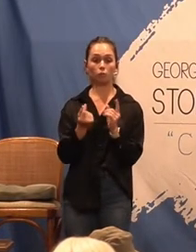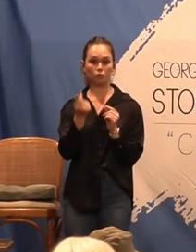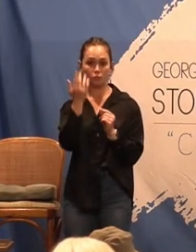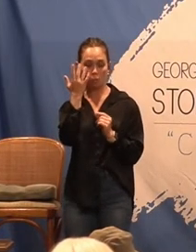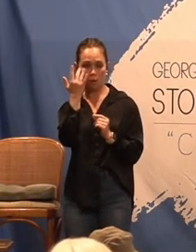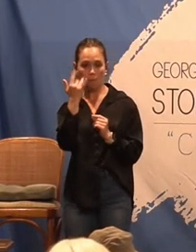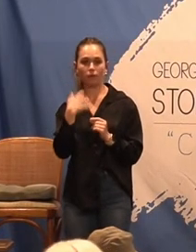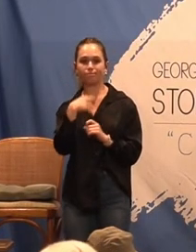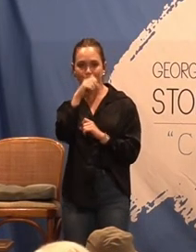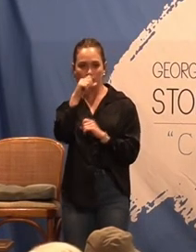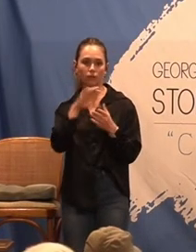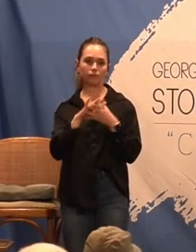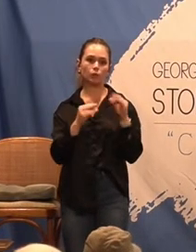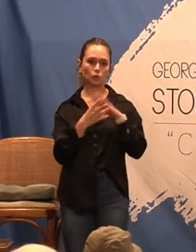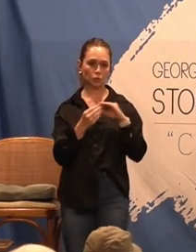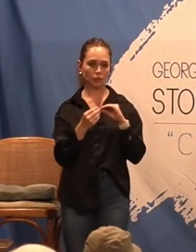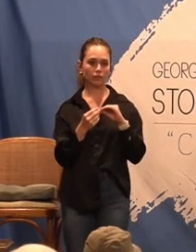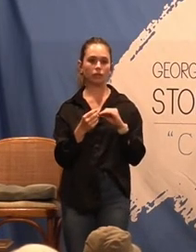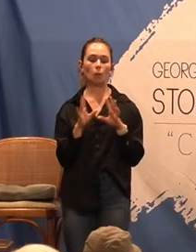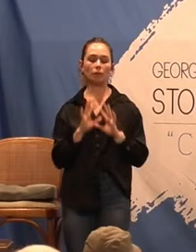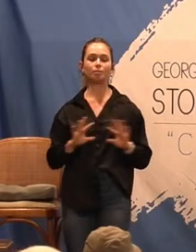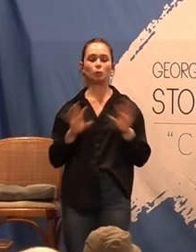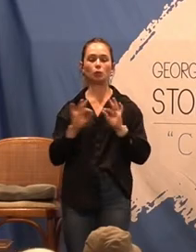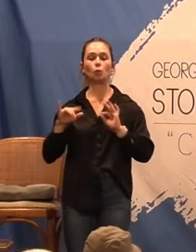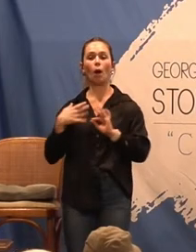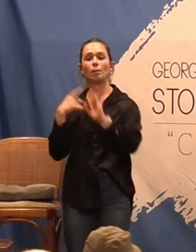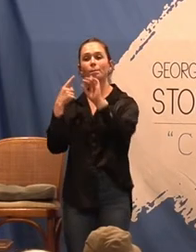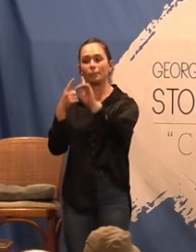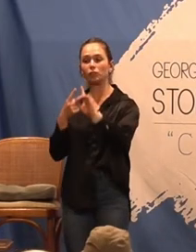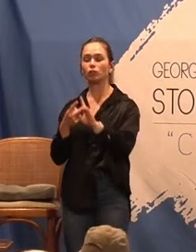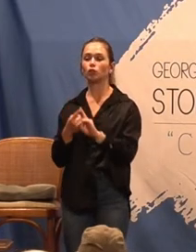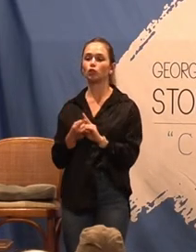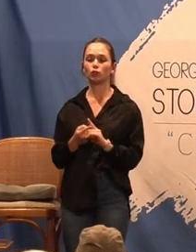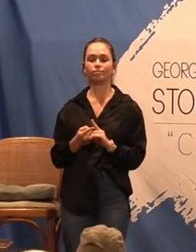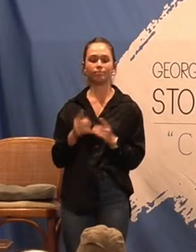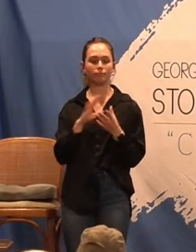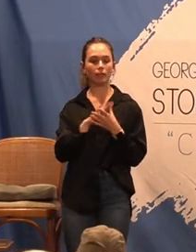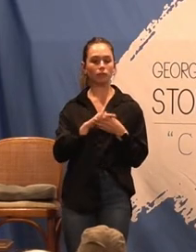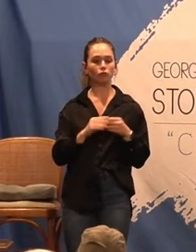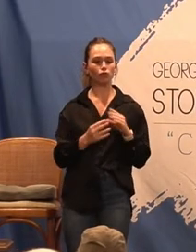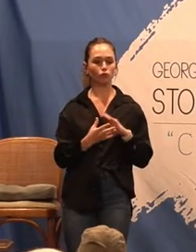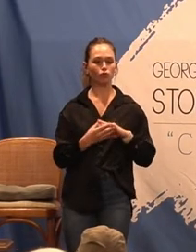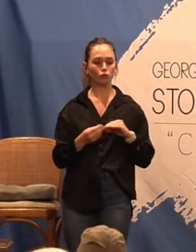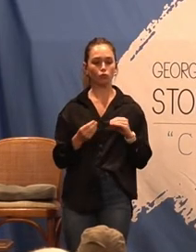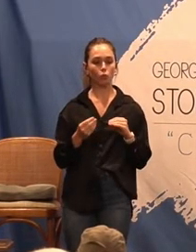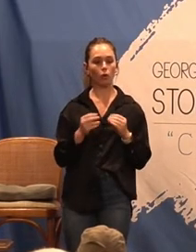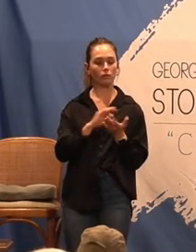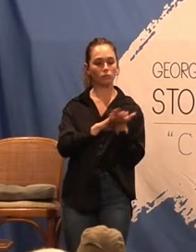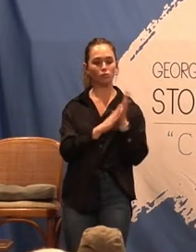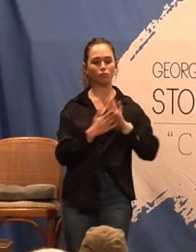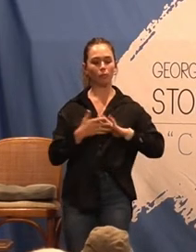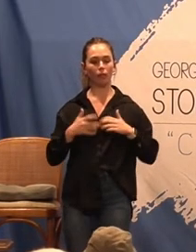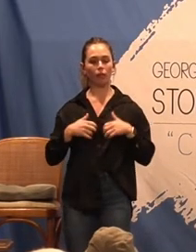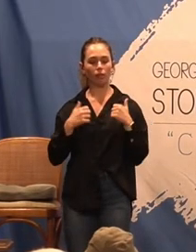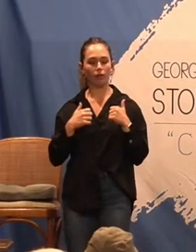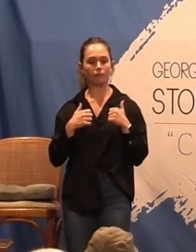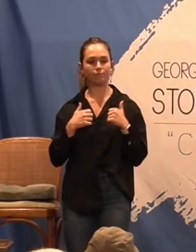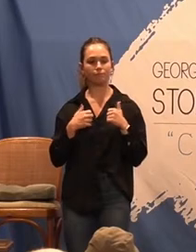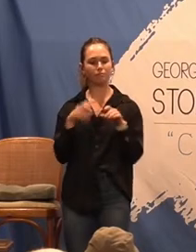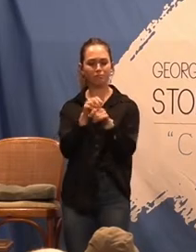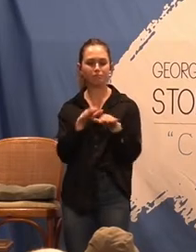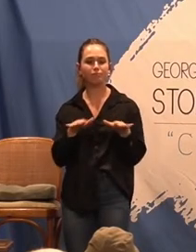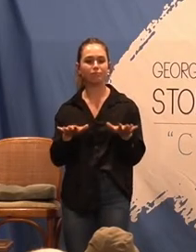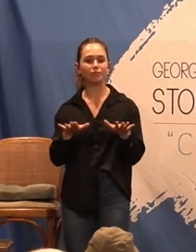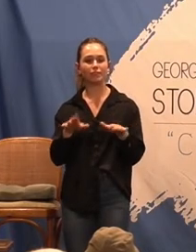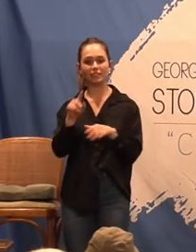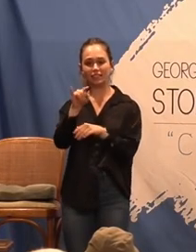love stories, and it is important to our mission to bring stories to an underrepresented area. This is a